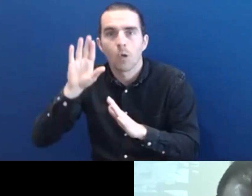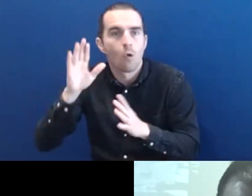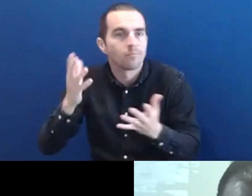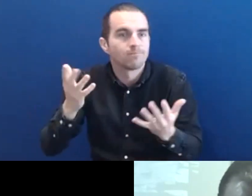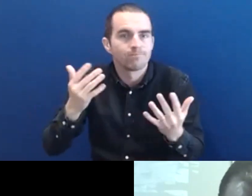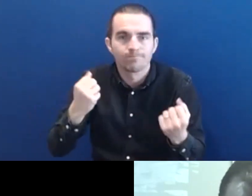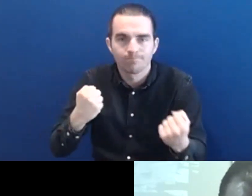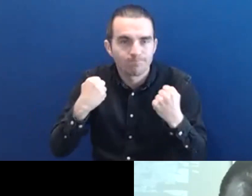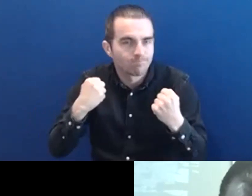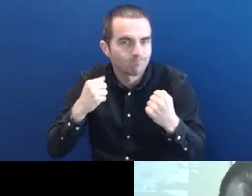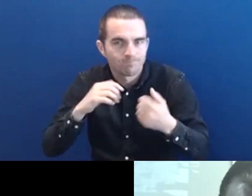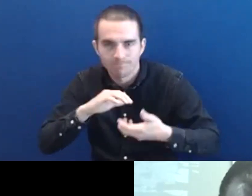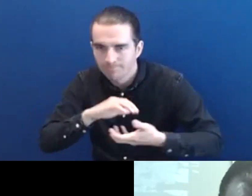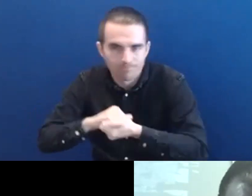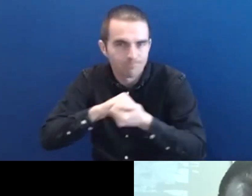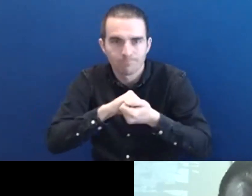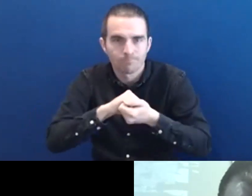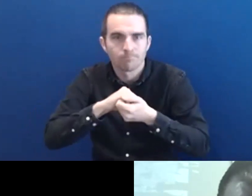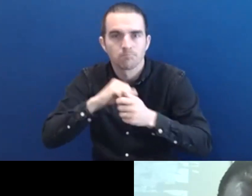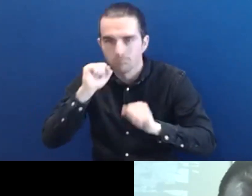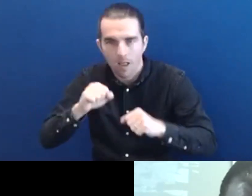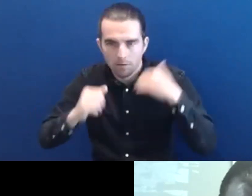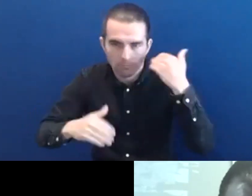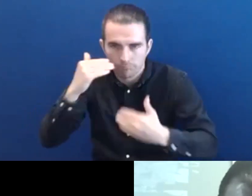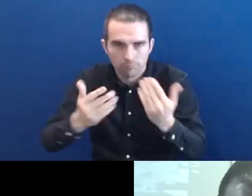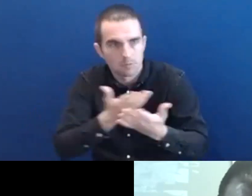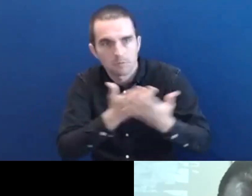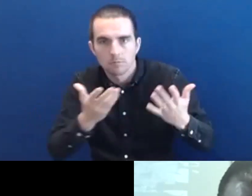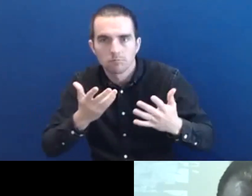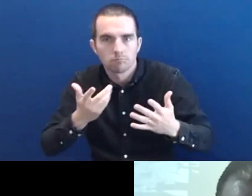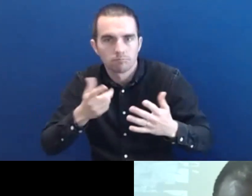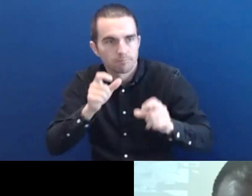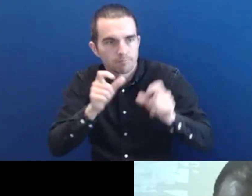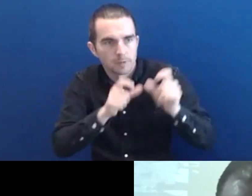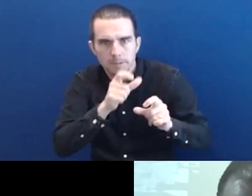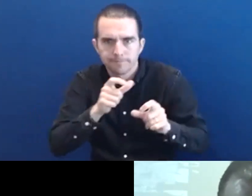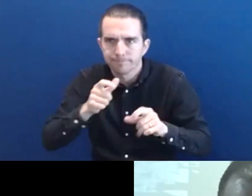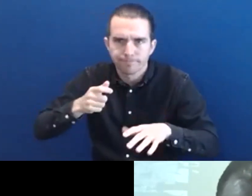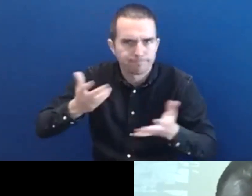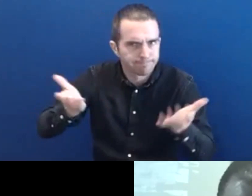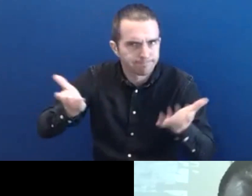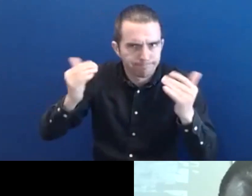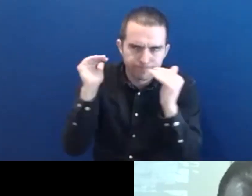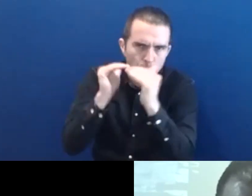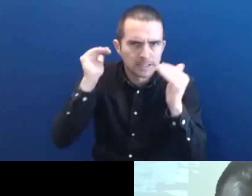to influence the state government for the realization of and